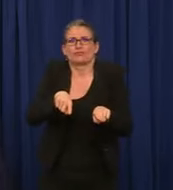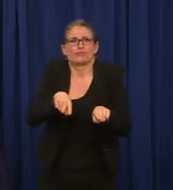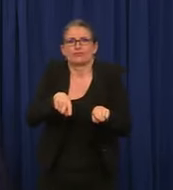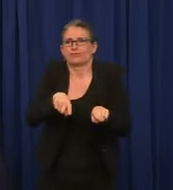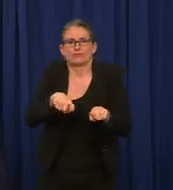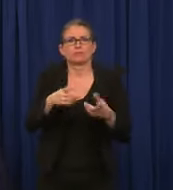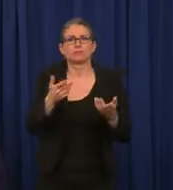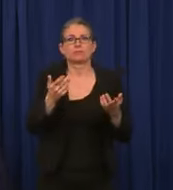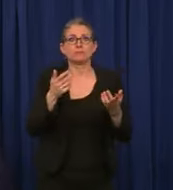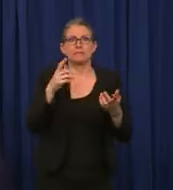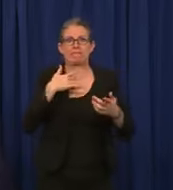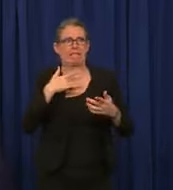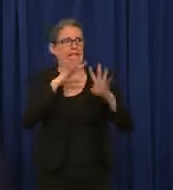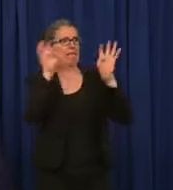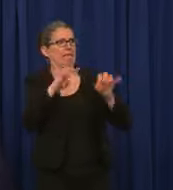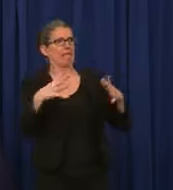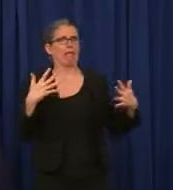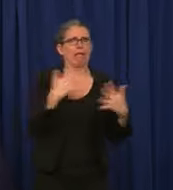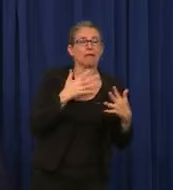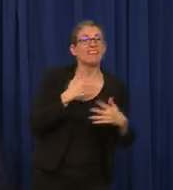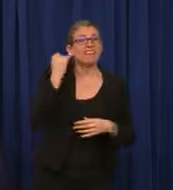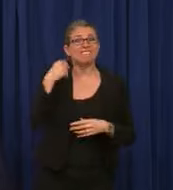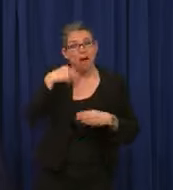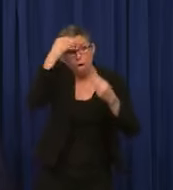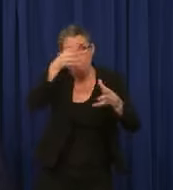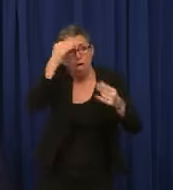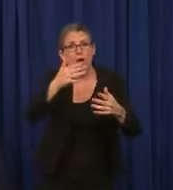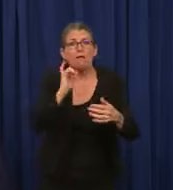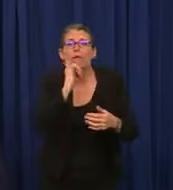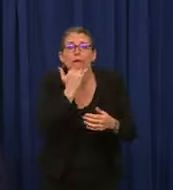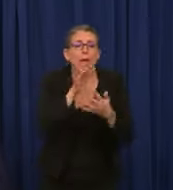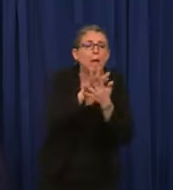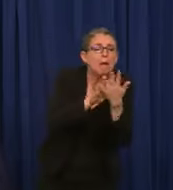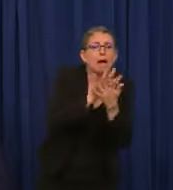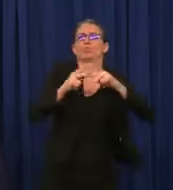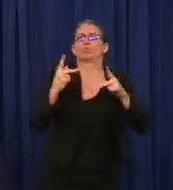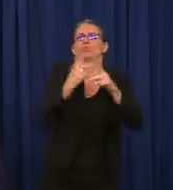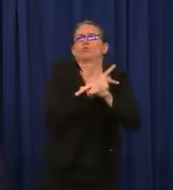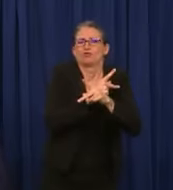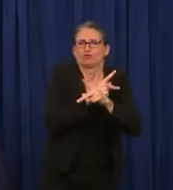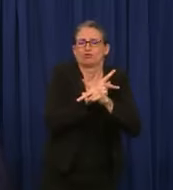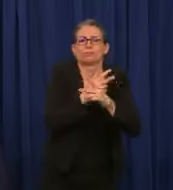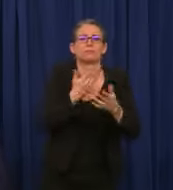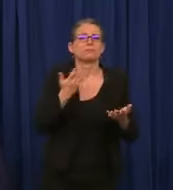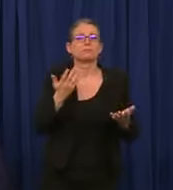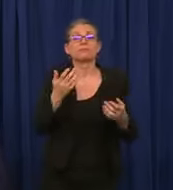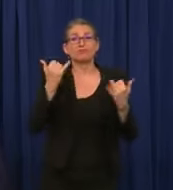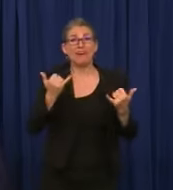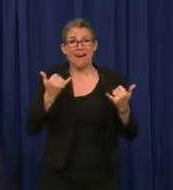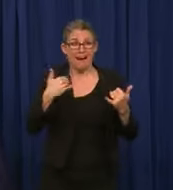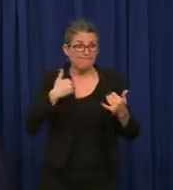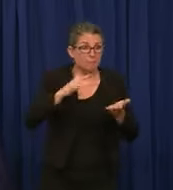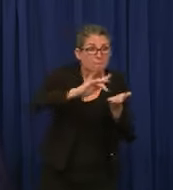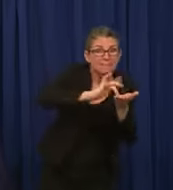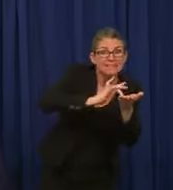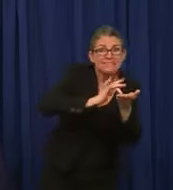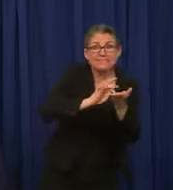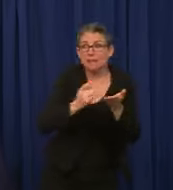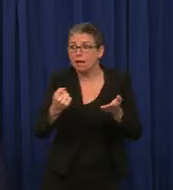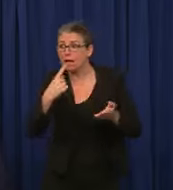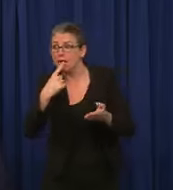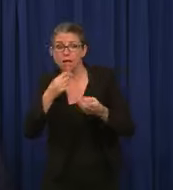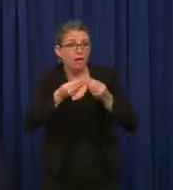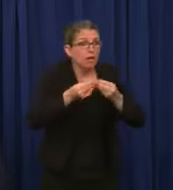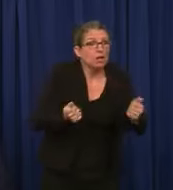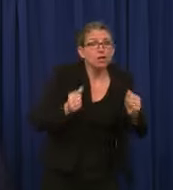Where we are in this outbreak is such that there is no pill, there is no vaccine. And as a